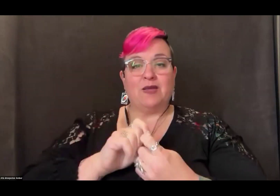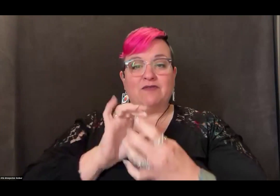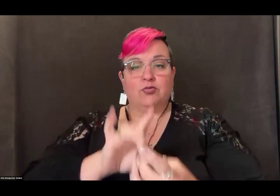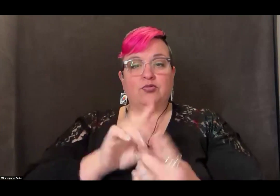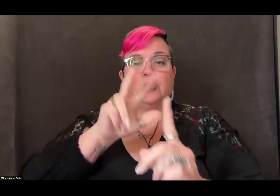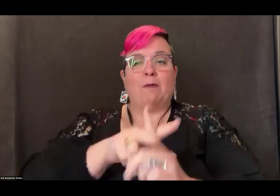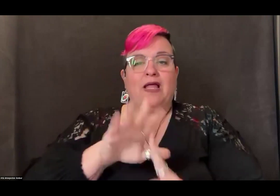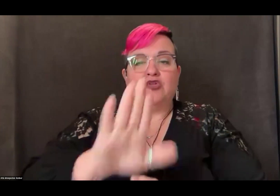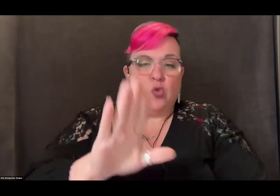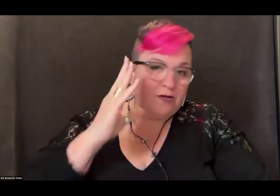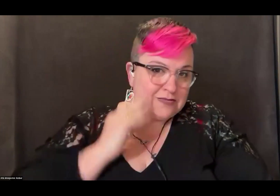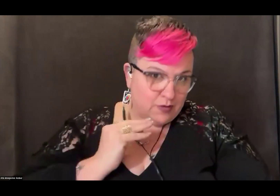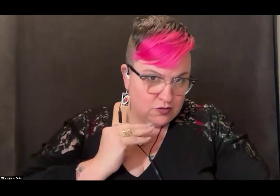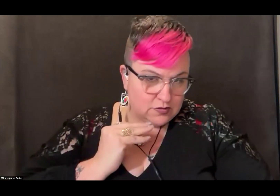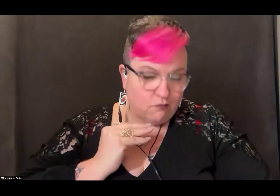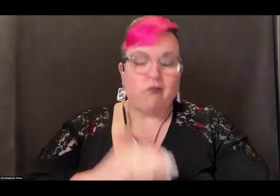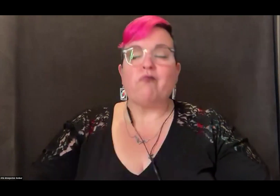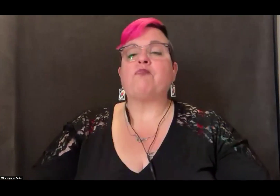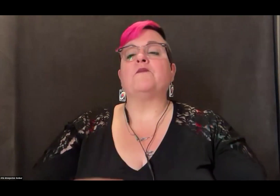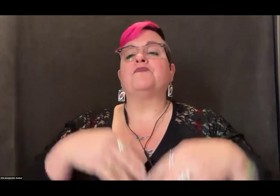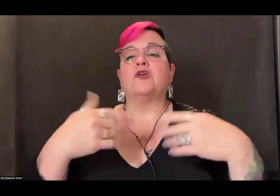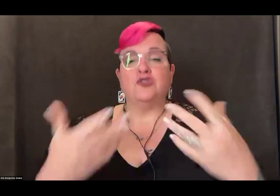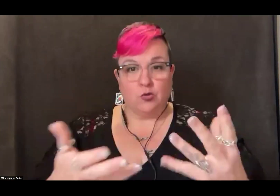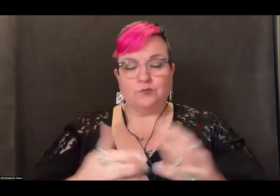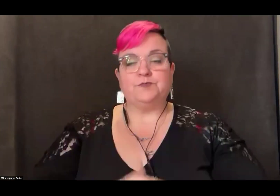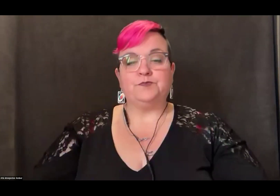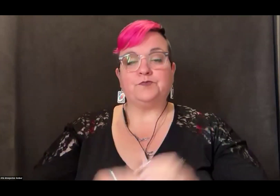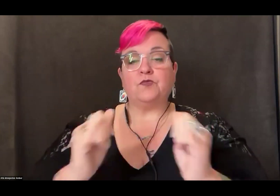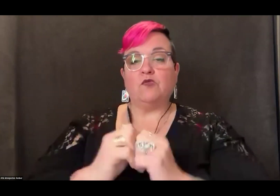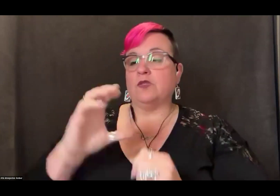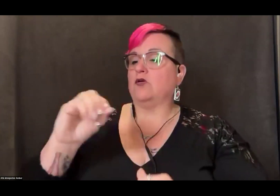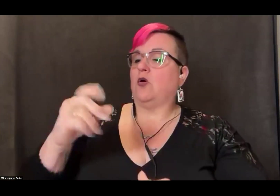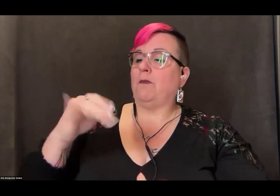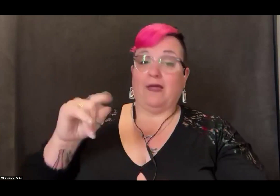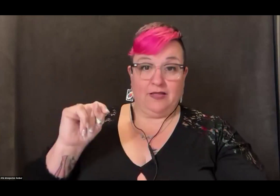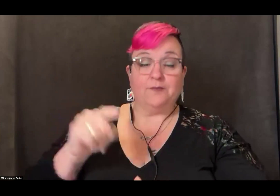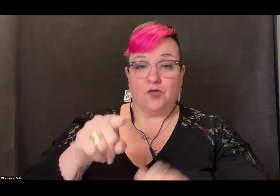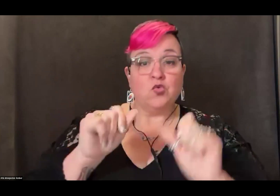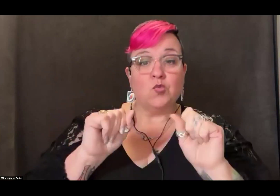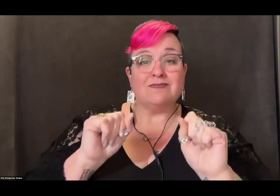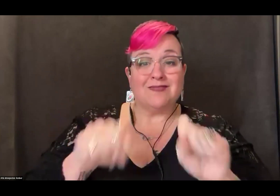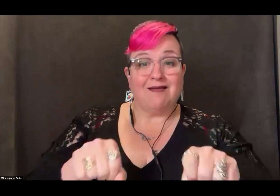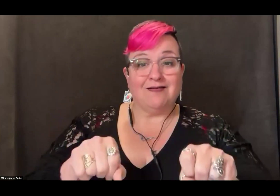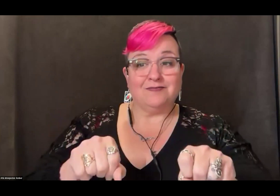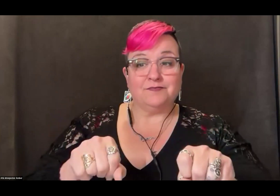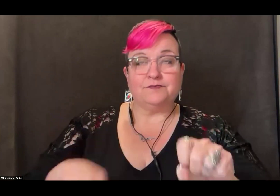your experience. So with Copilot, you can